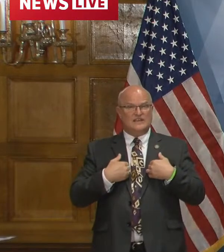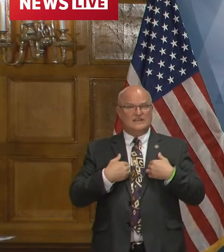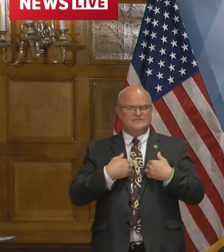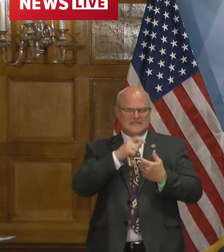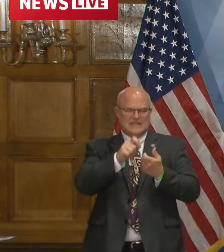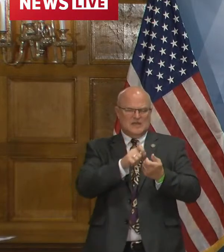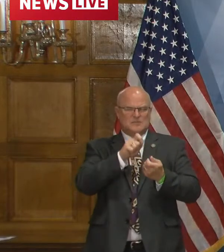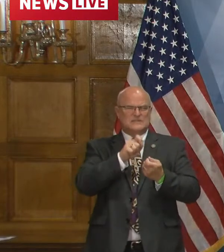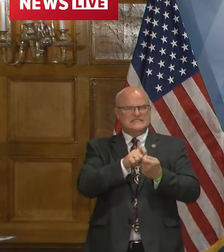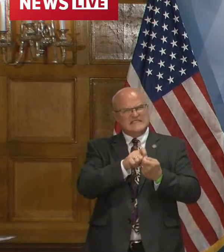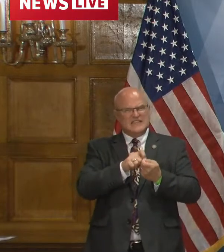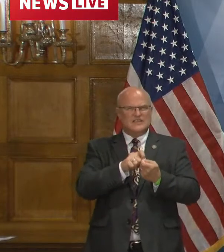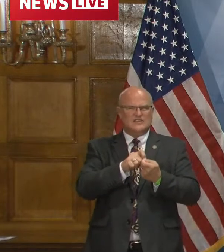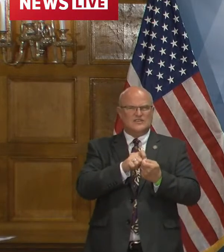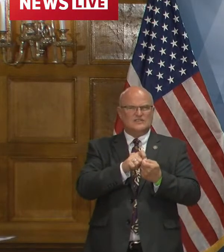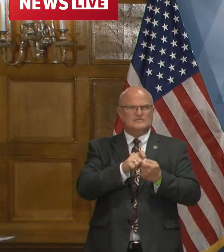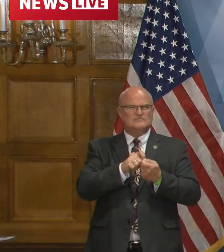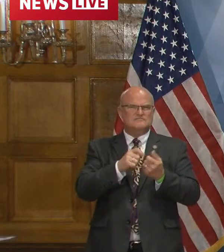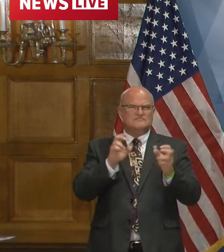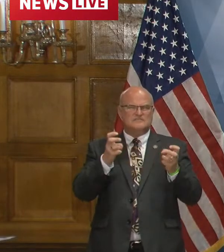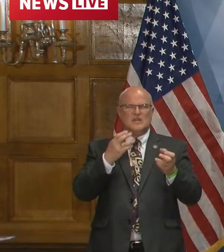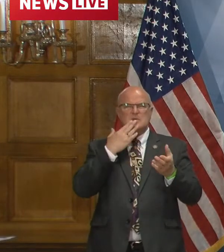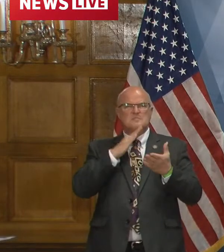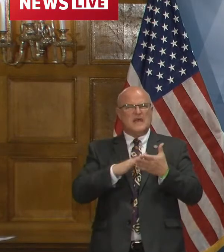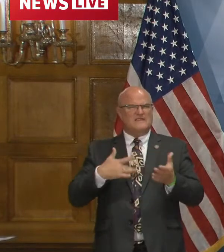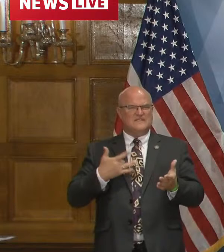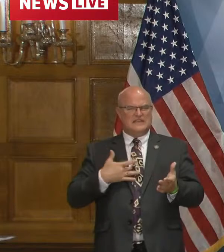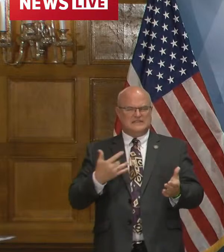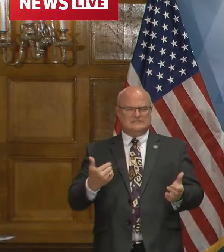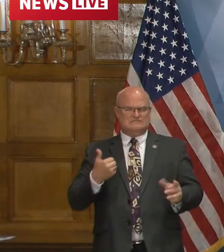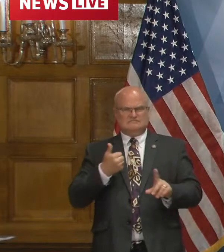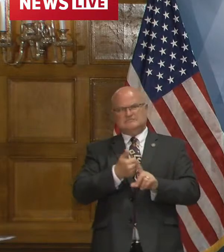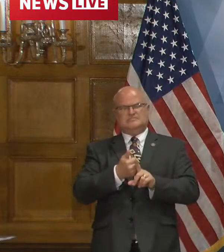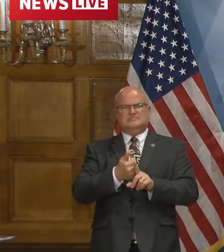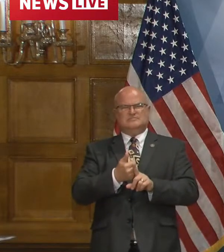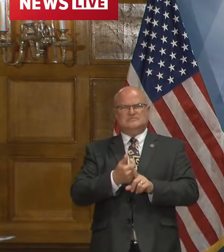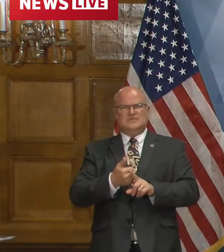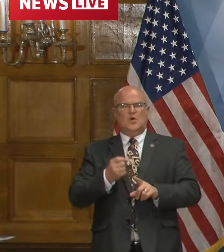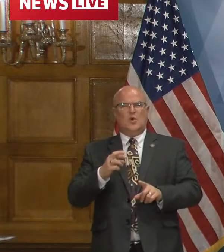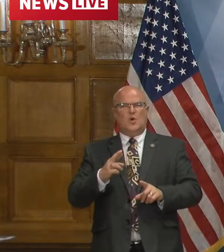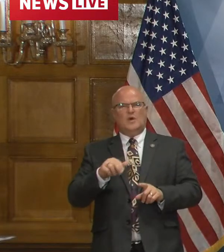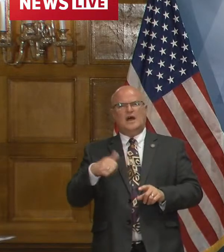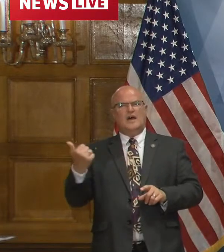a particular bad feeling or ill, or they have some other compelling reason to.